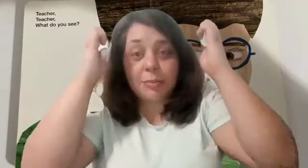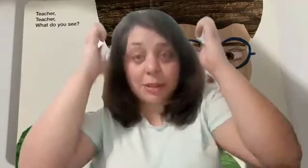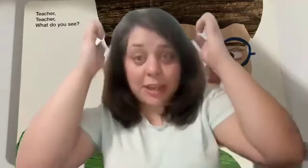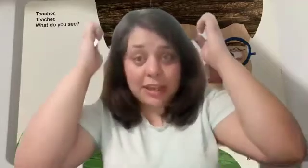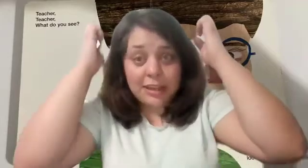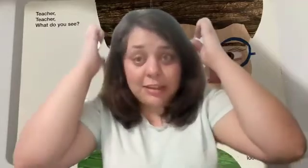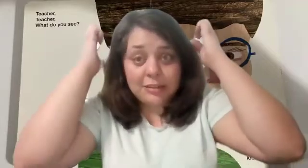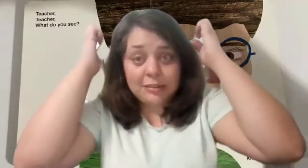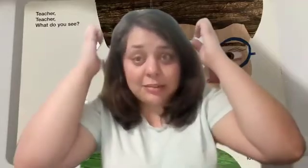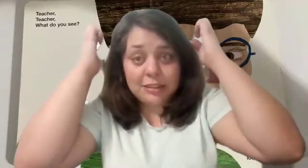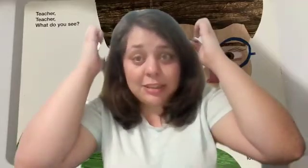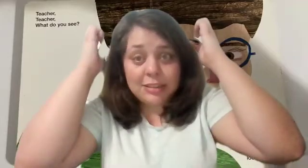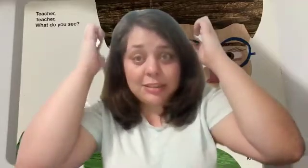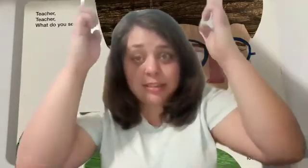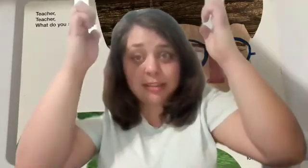Bring it up to my head.